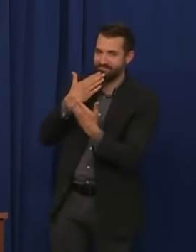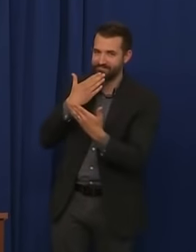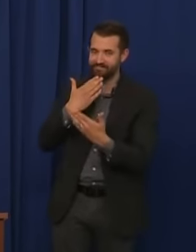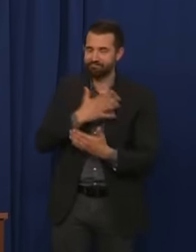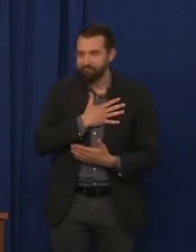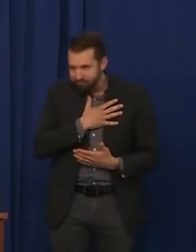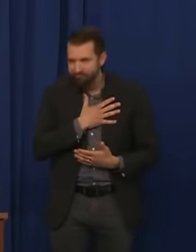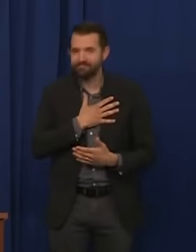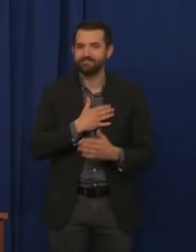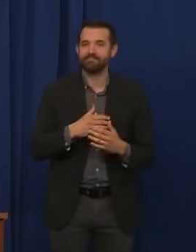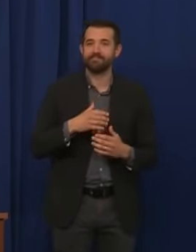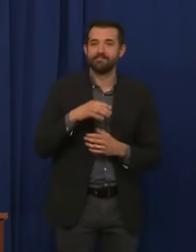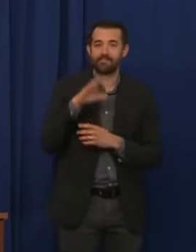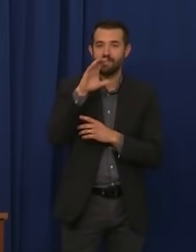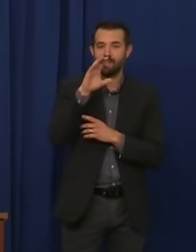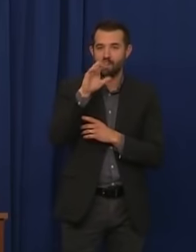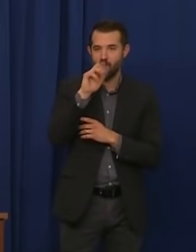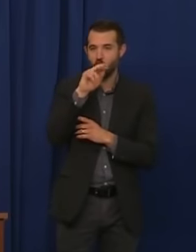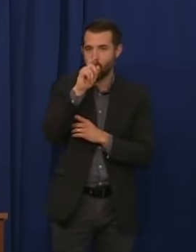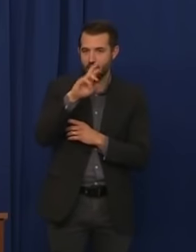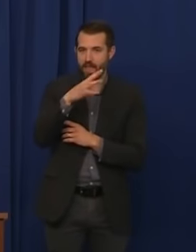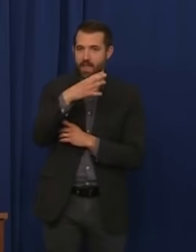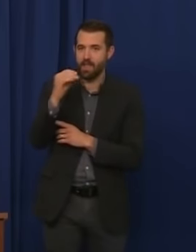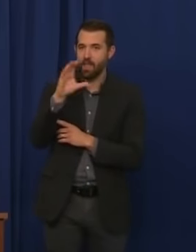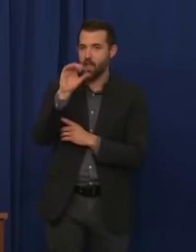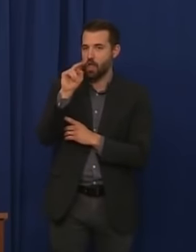you to Carter and Connor.